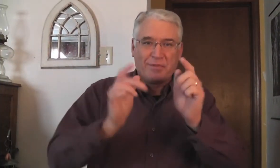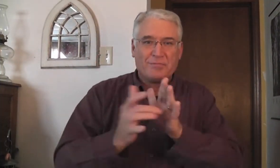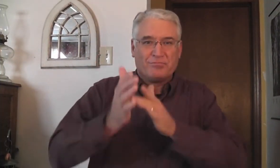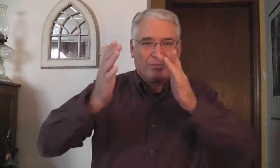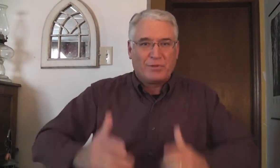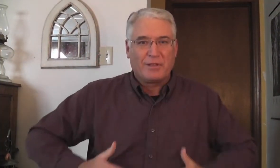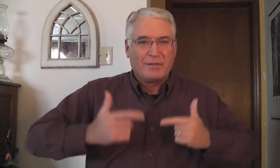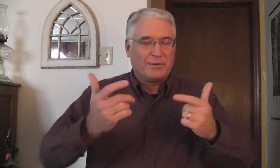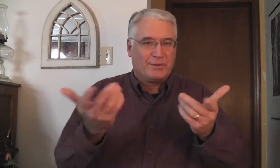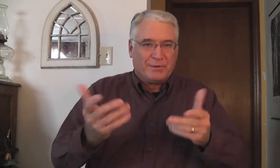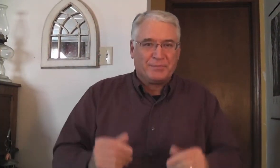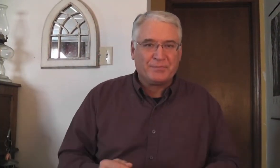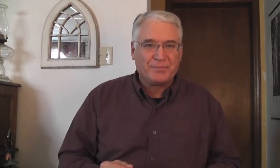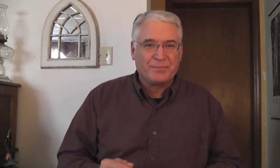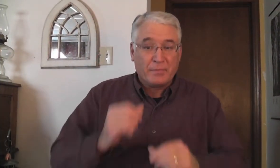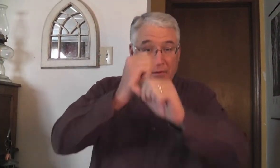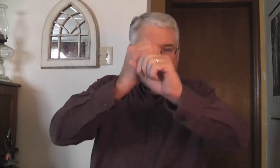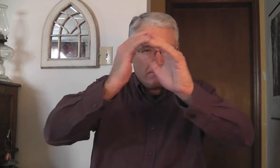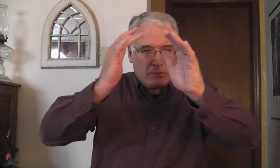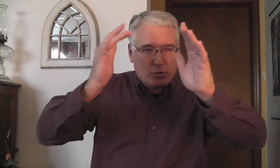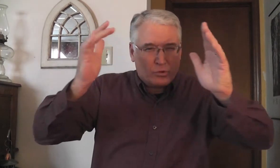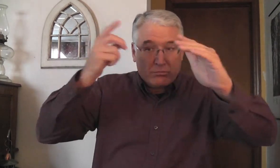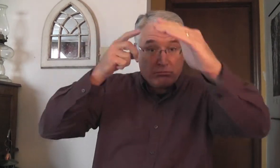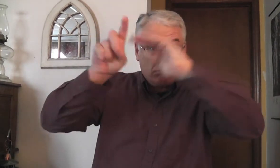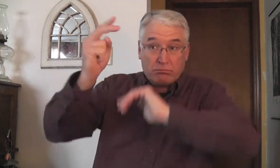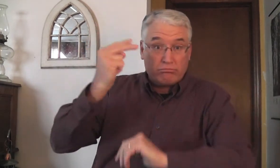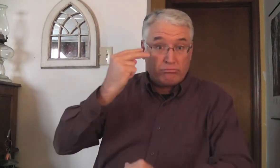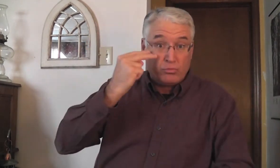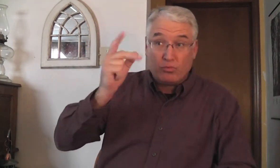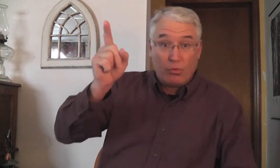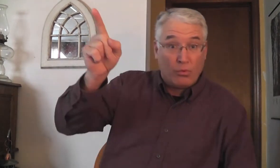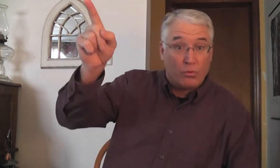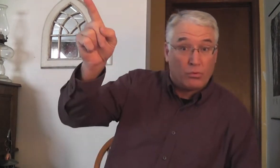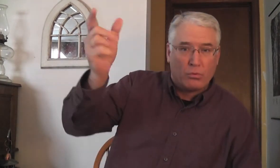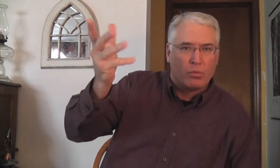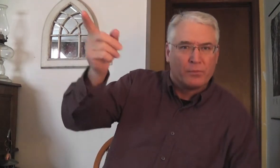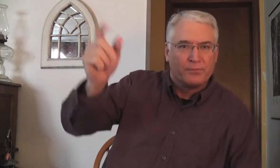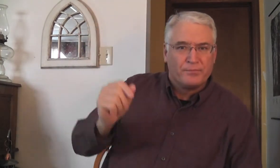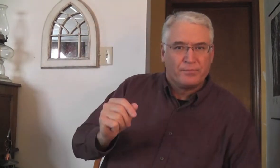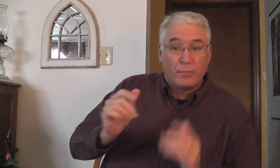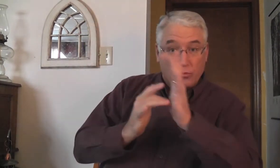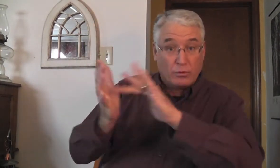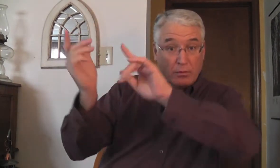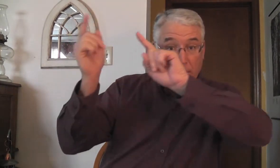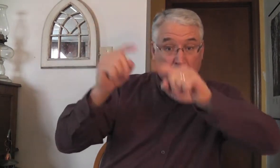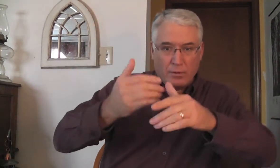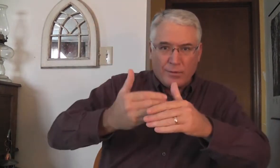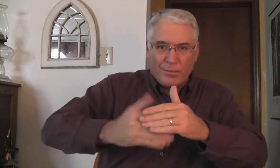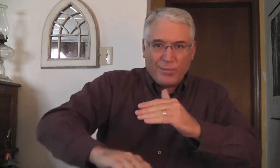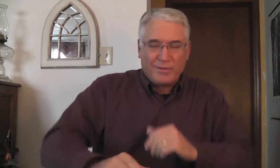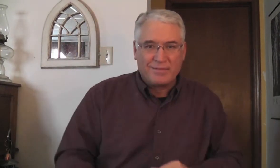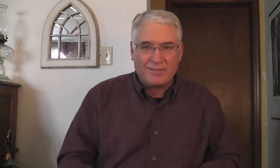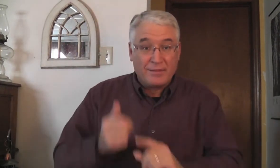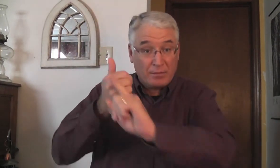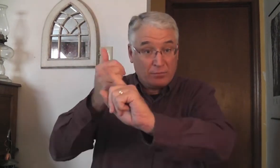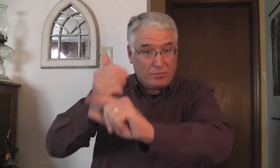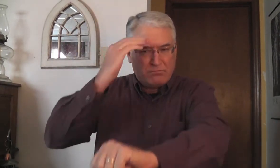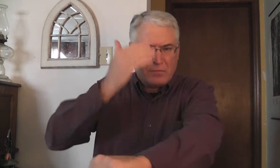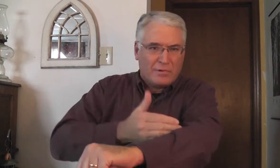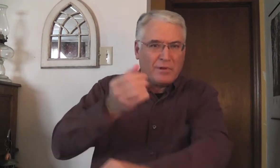Now let's apply this to our Christian life. Daniel's vision, he saw Jesus coming and being